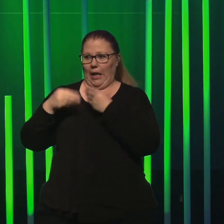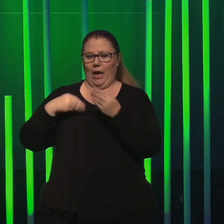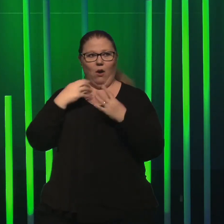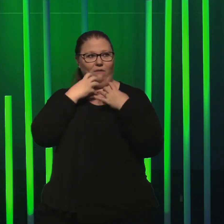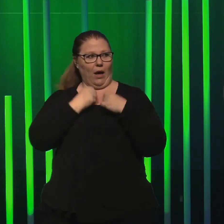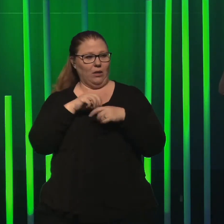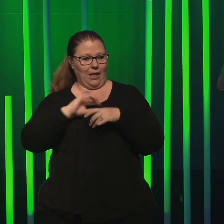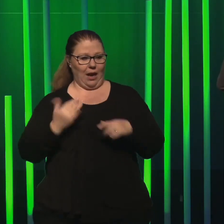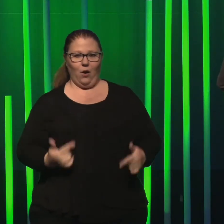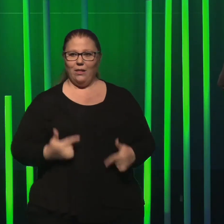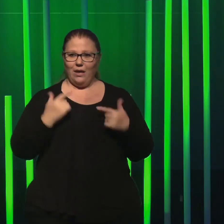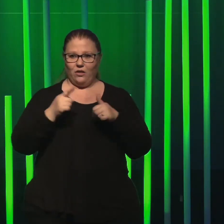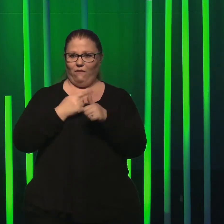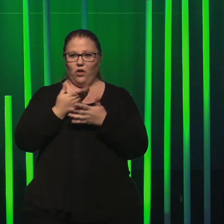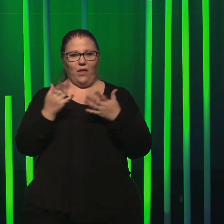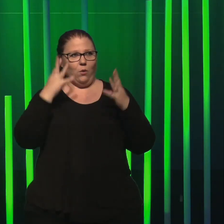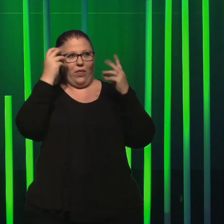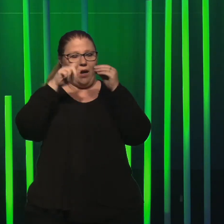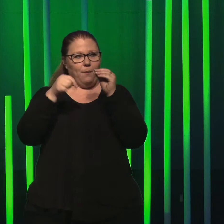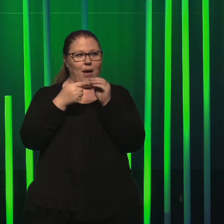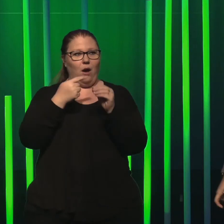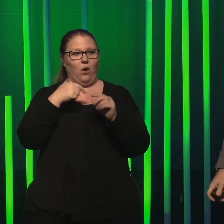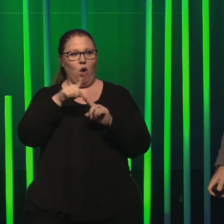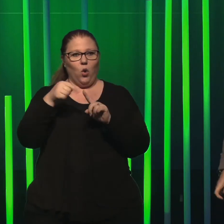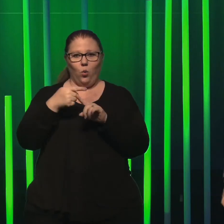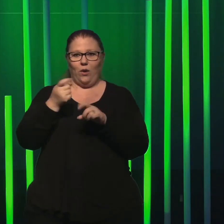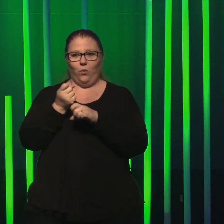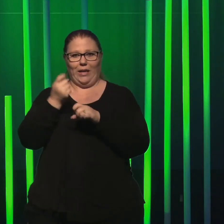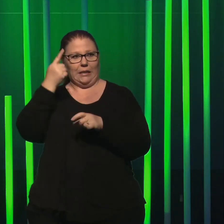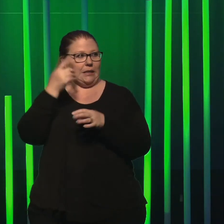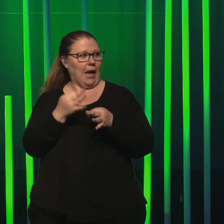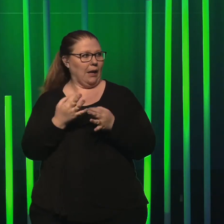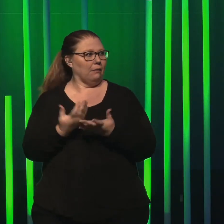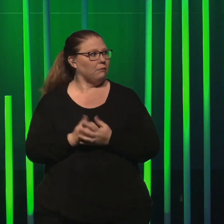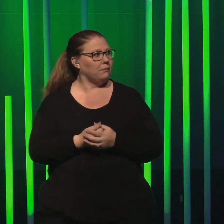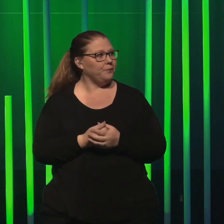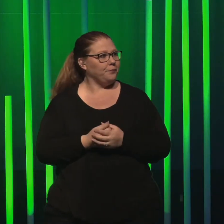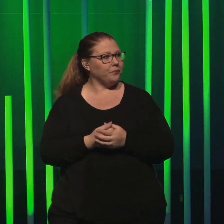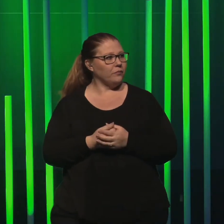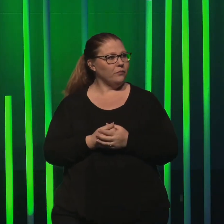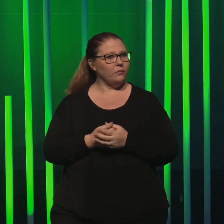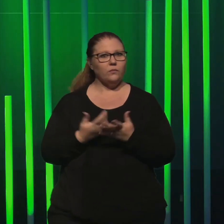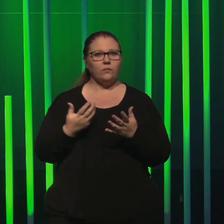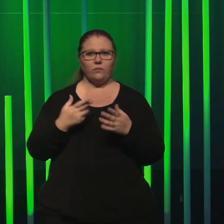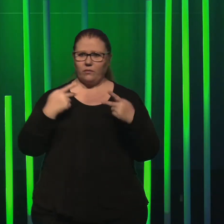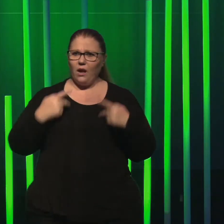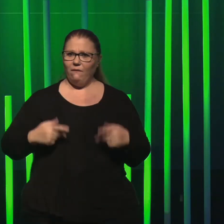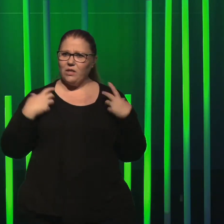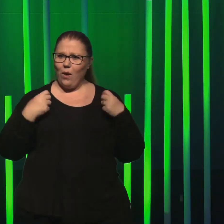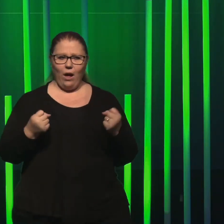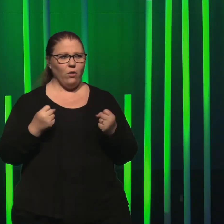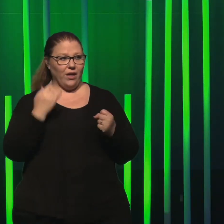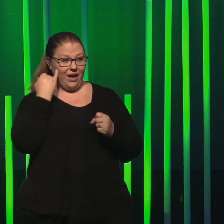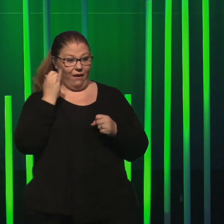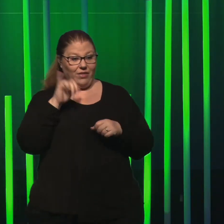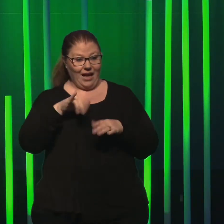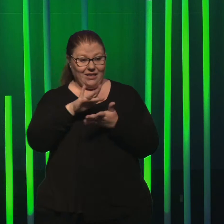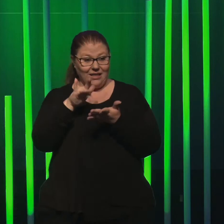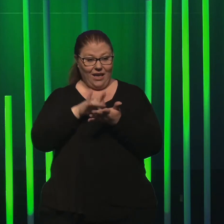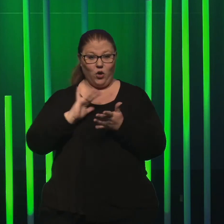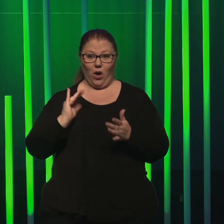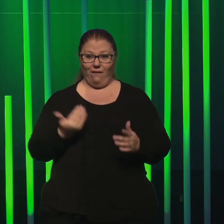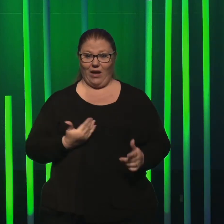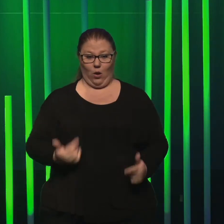and that's just the first thing that we think about when we make a decision. How's this going to affect money? Right? Or if our physical health is the center of our